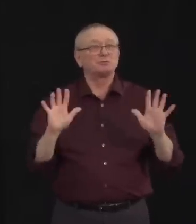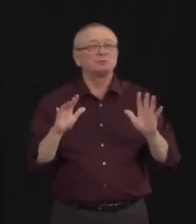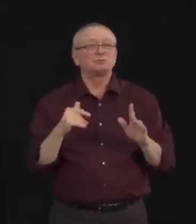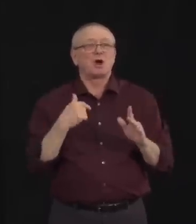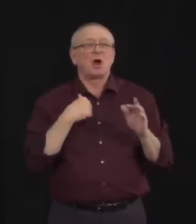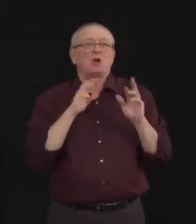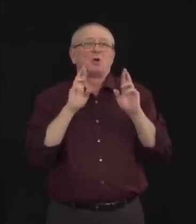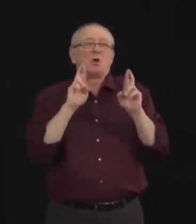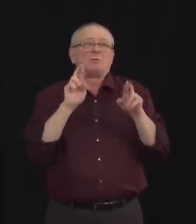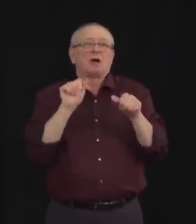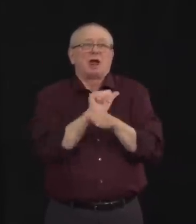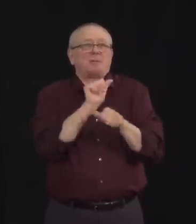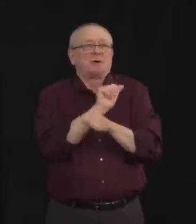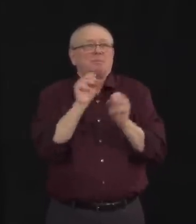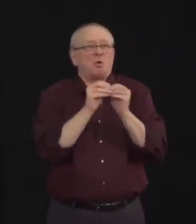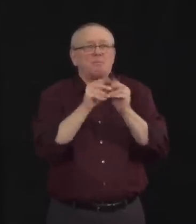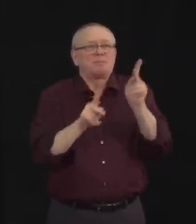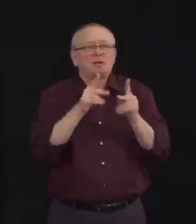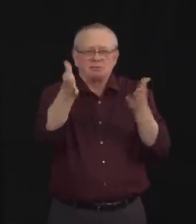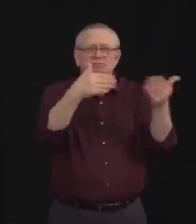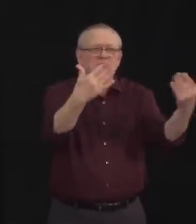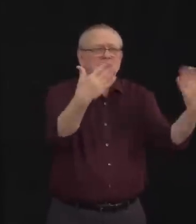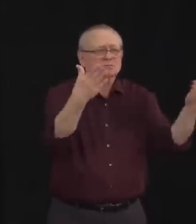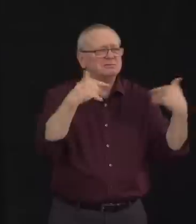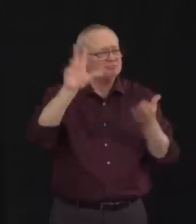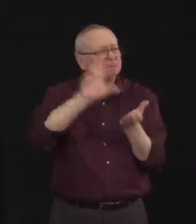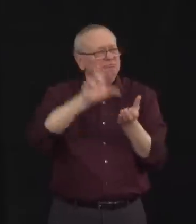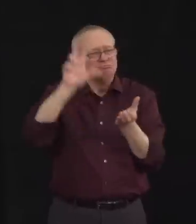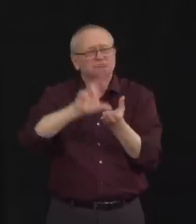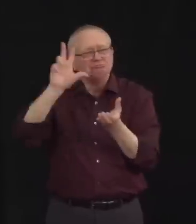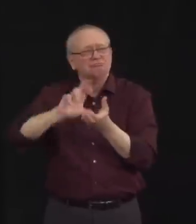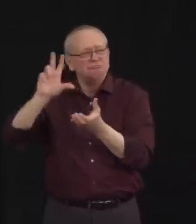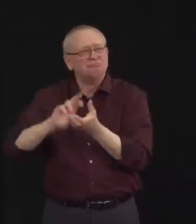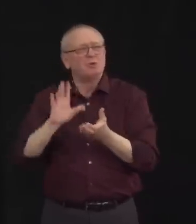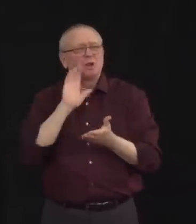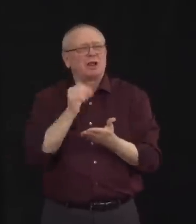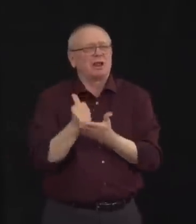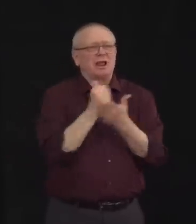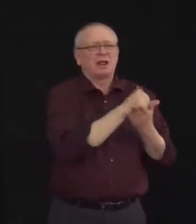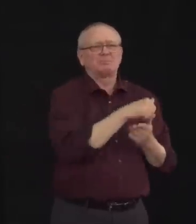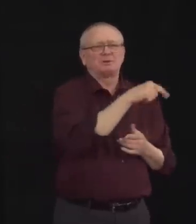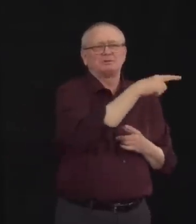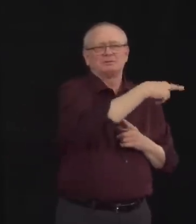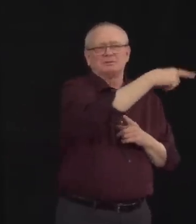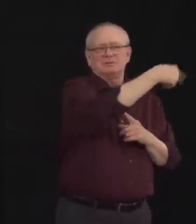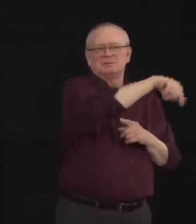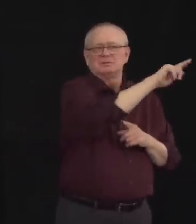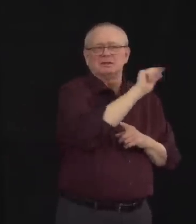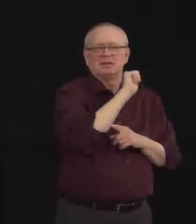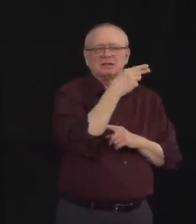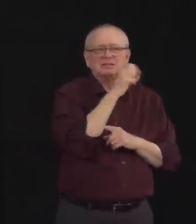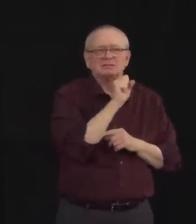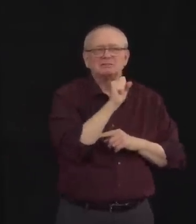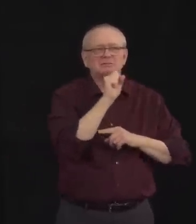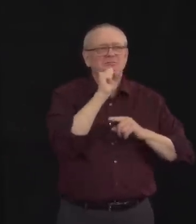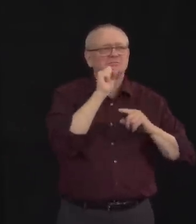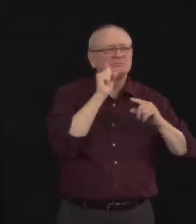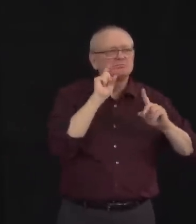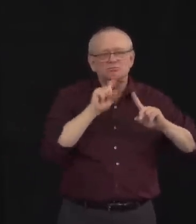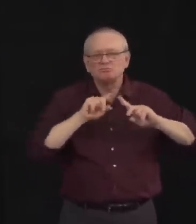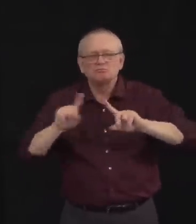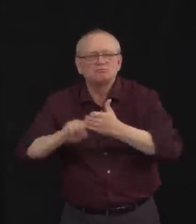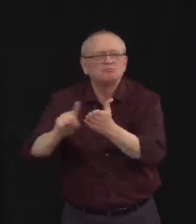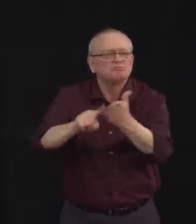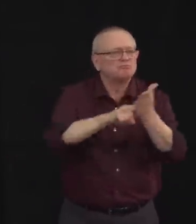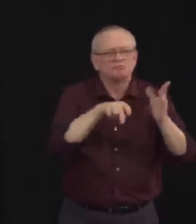ability. I know we are all looking forward to moving into the relaunch stages. We will get there sooner if we continue to follow public